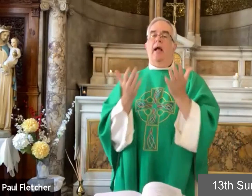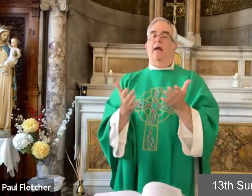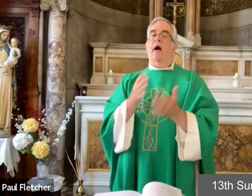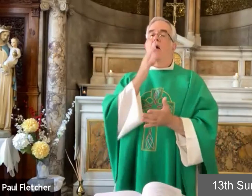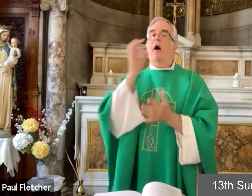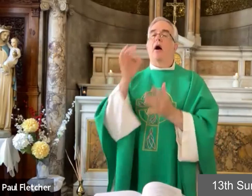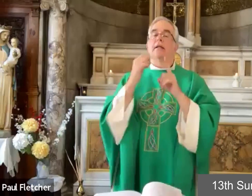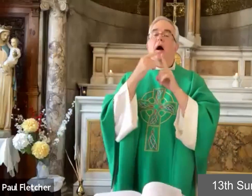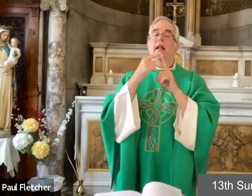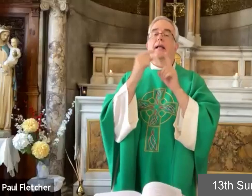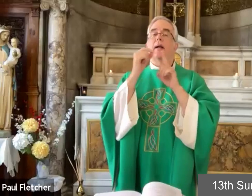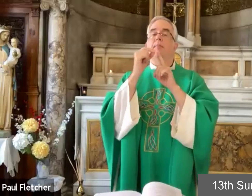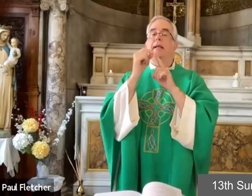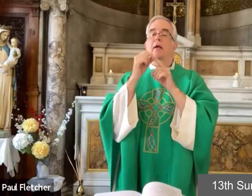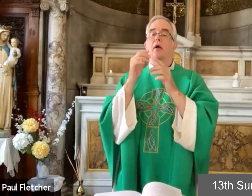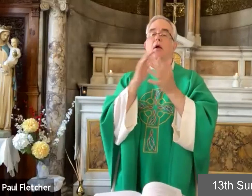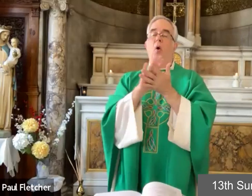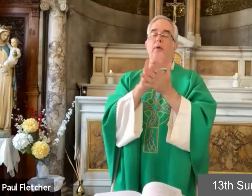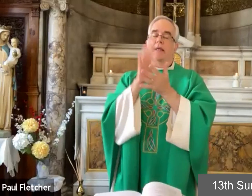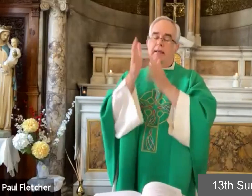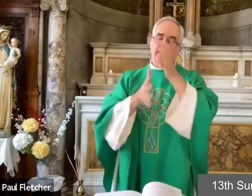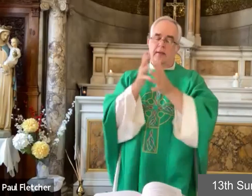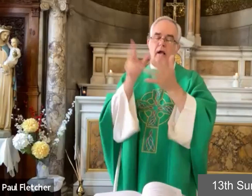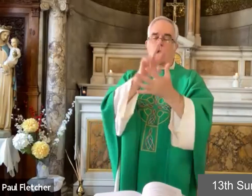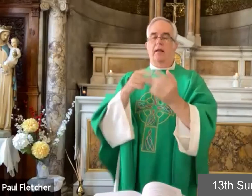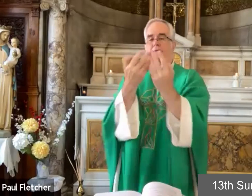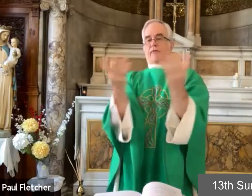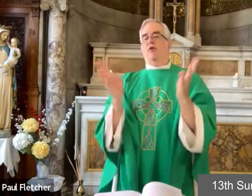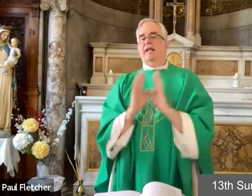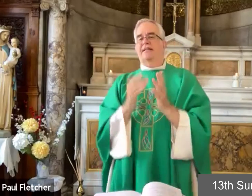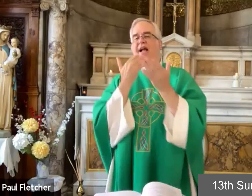And now our Arlene and Peter, holy, to sign for us.